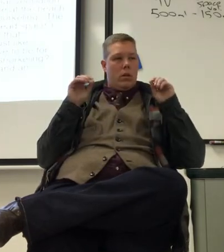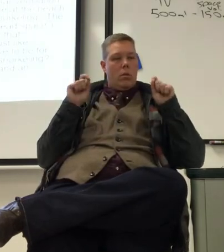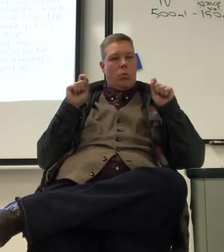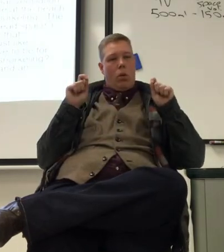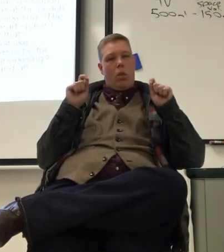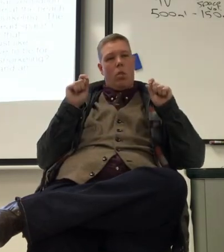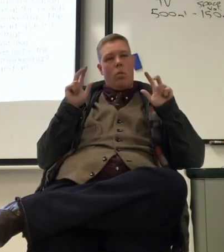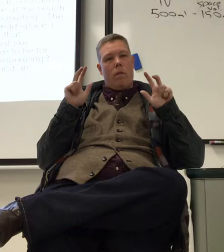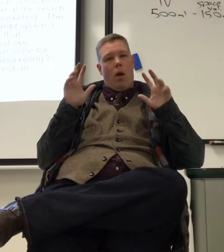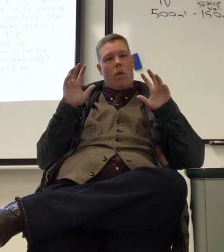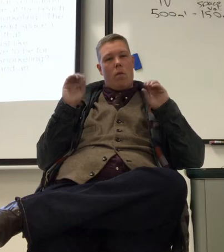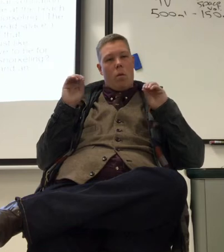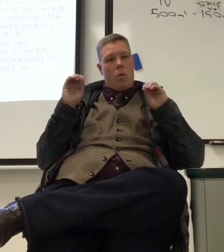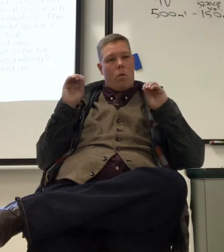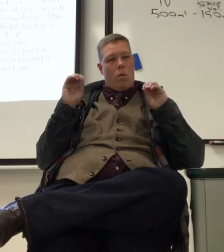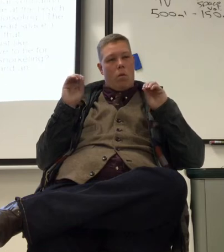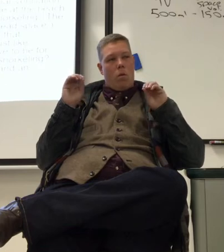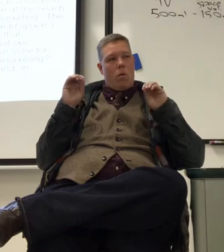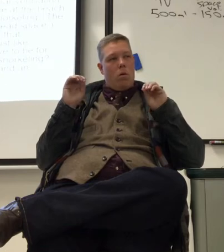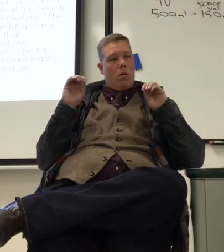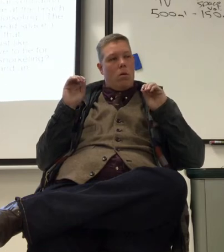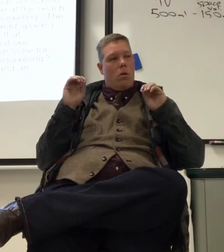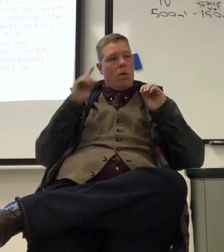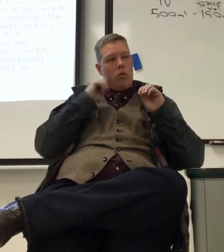350.350 liters per breath.